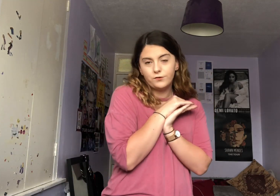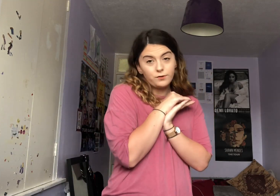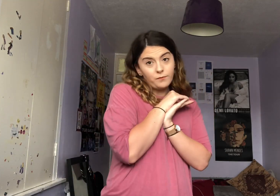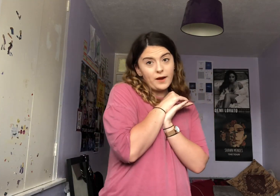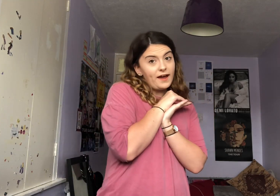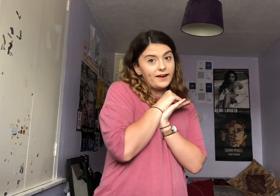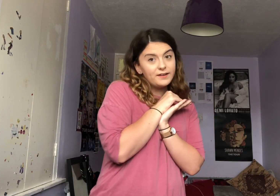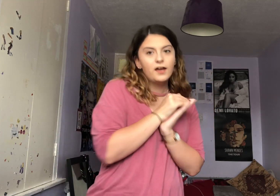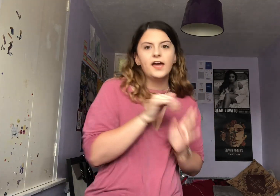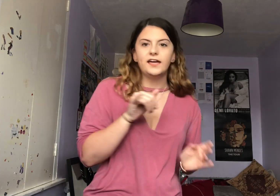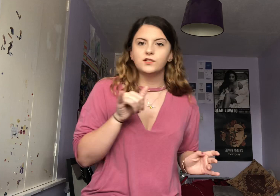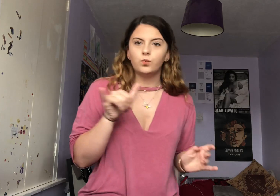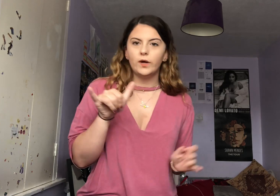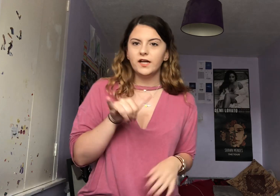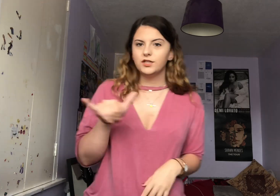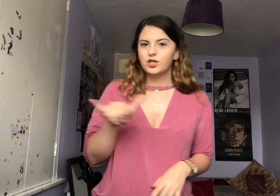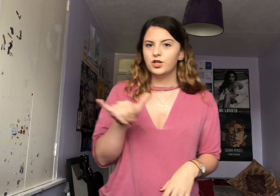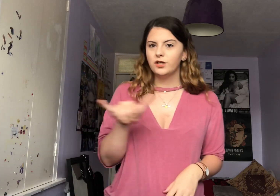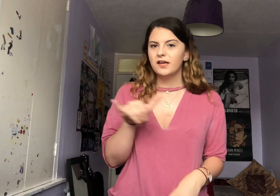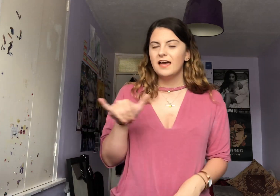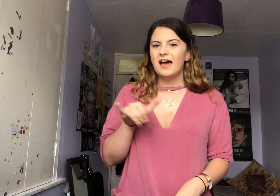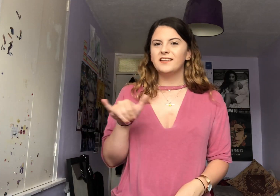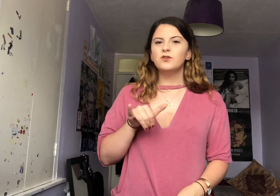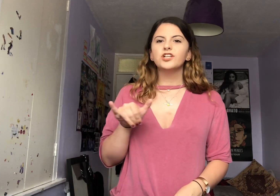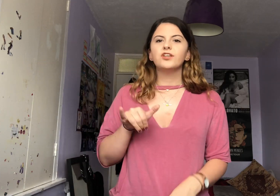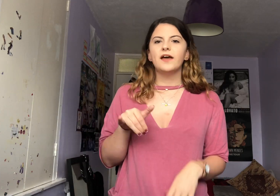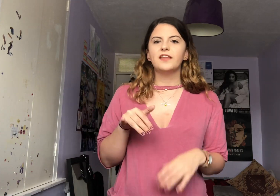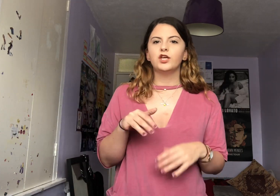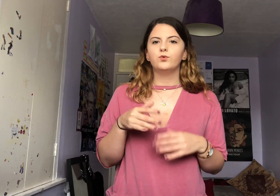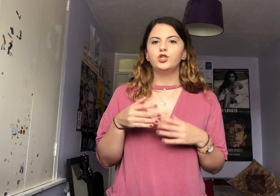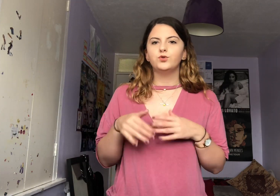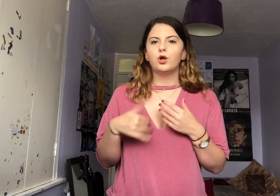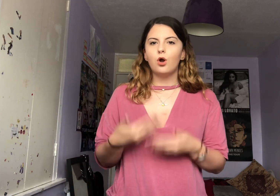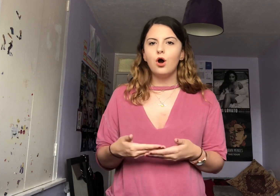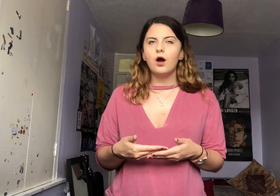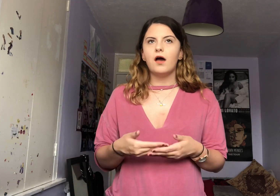top of my head, is which. It's not a sign that you would use a lot.